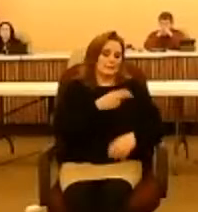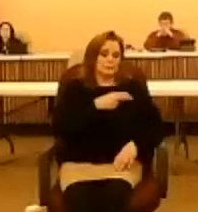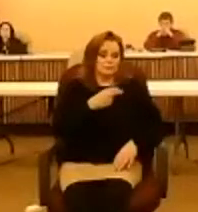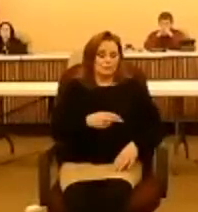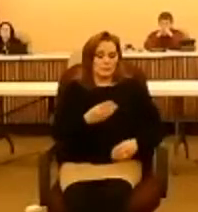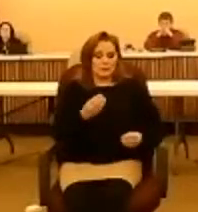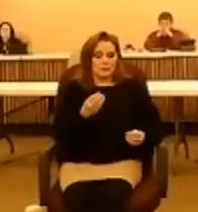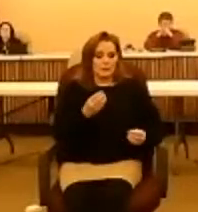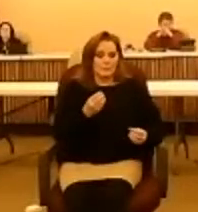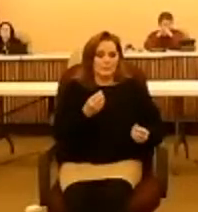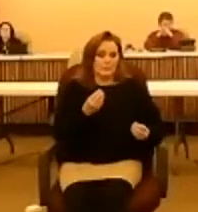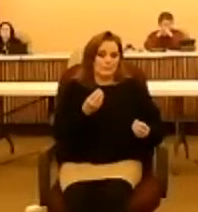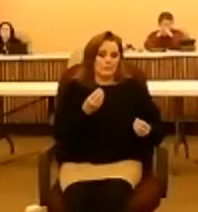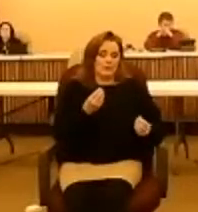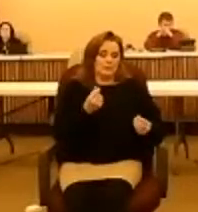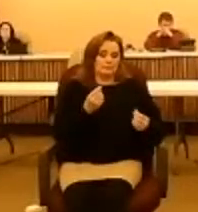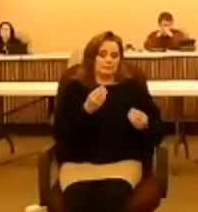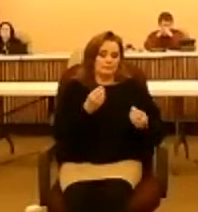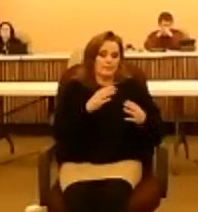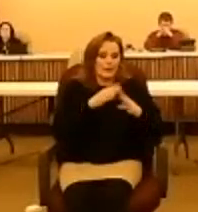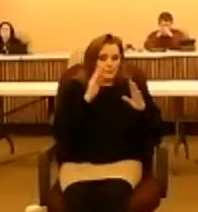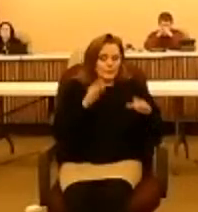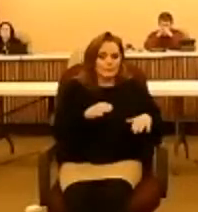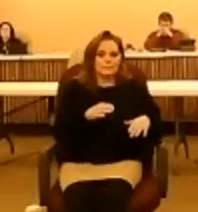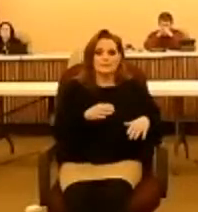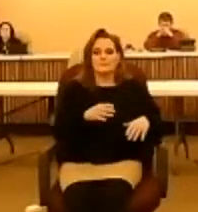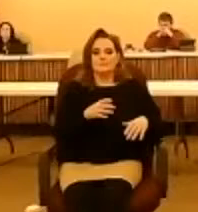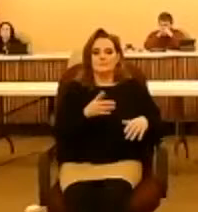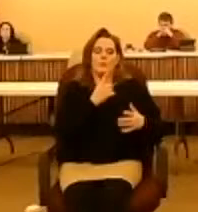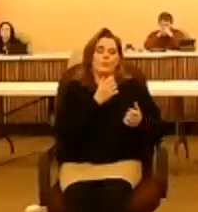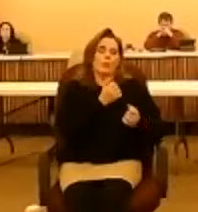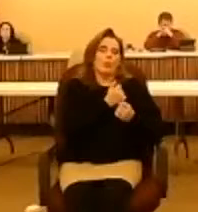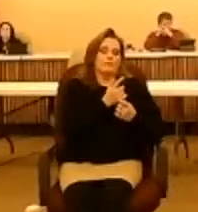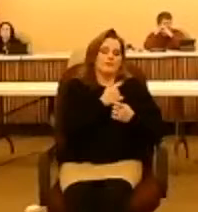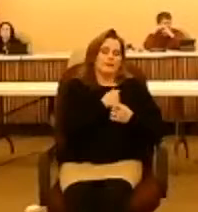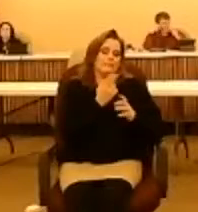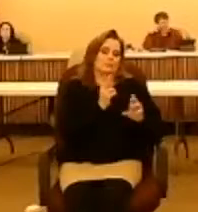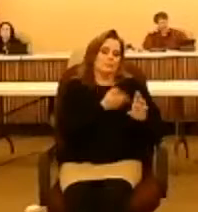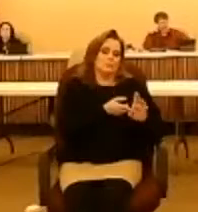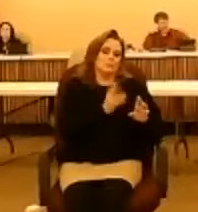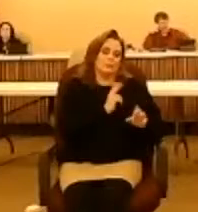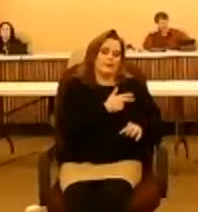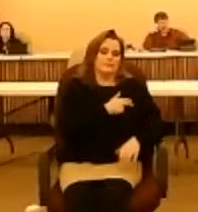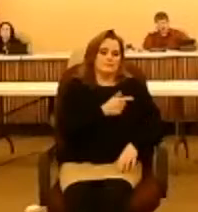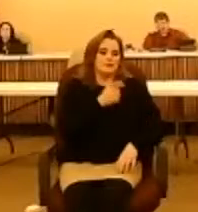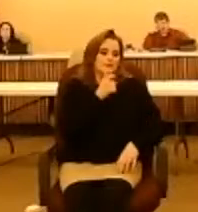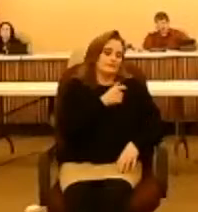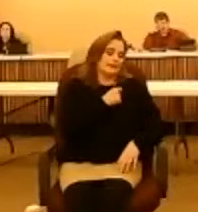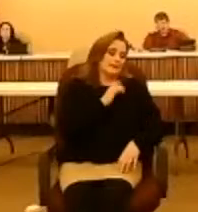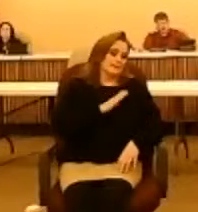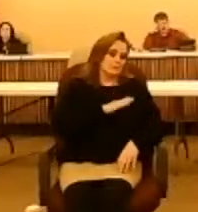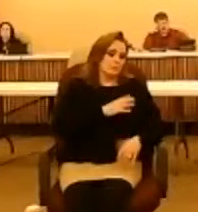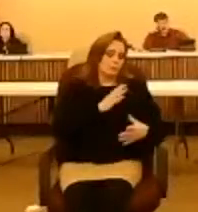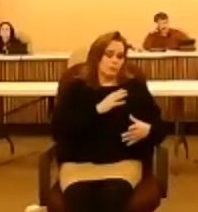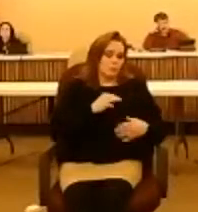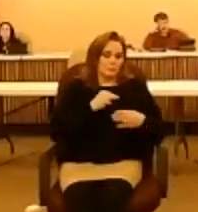properties in Henrietta. So we would love to have you join us. Not as a board member, but as a worker.